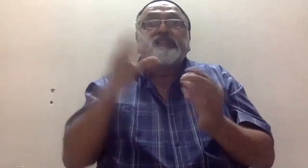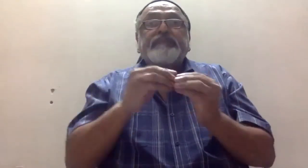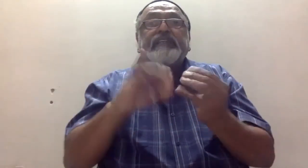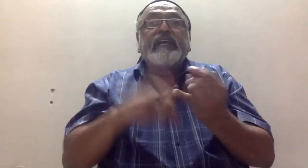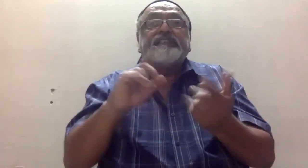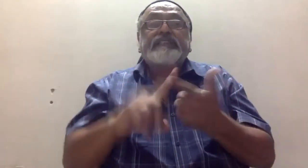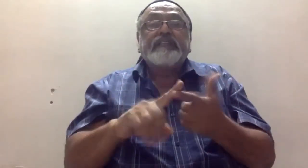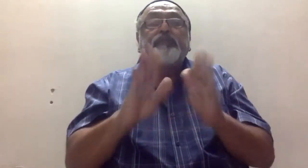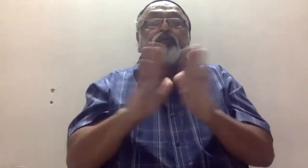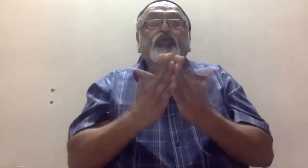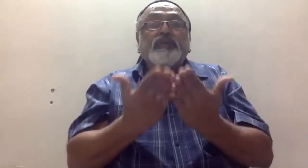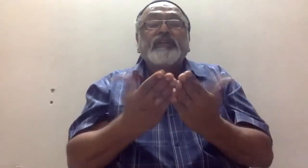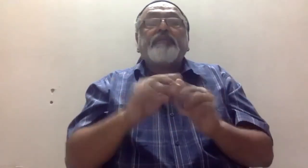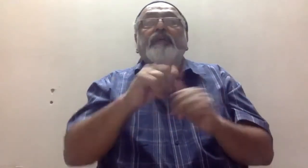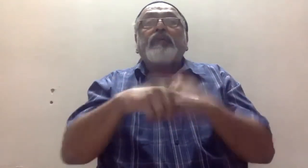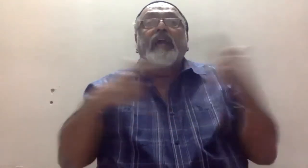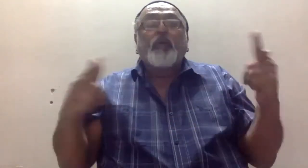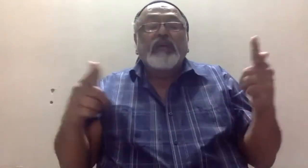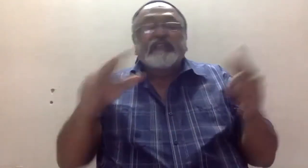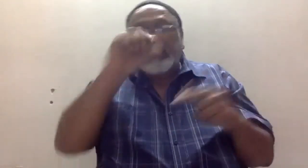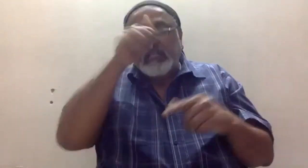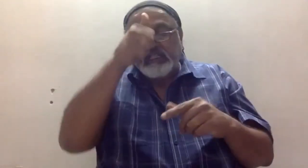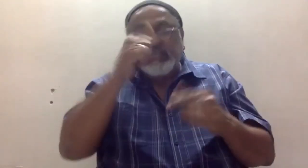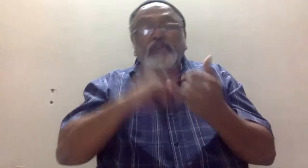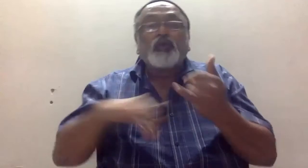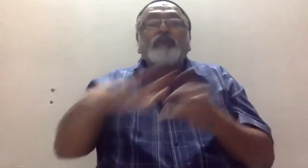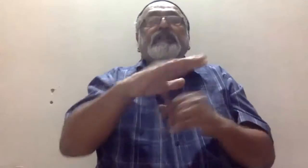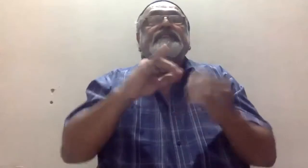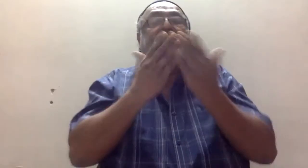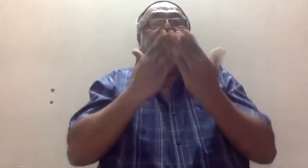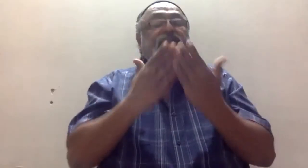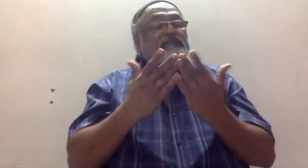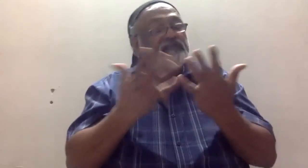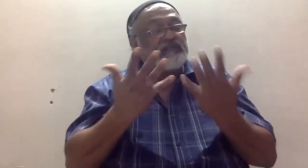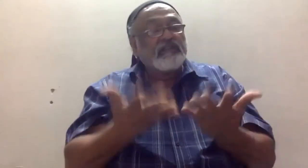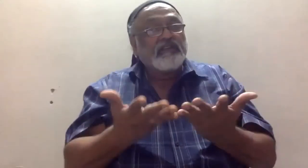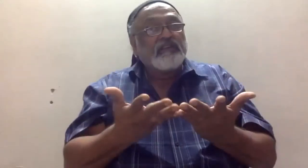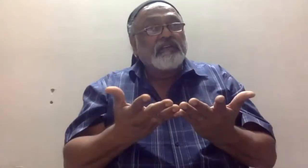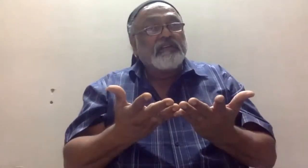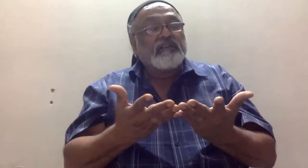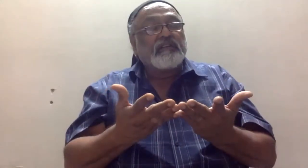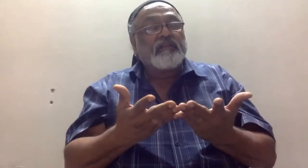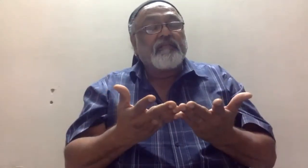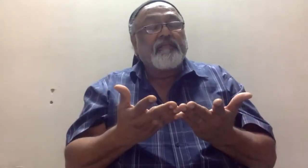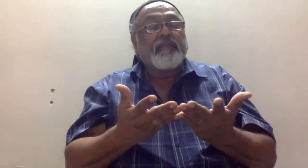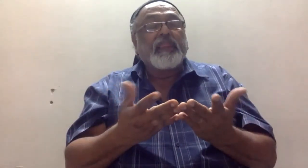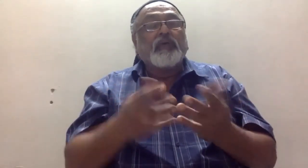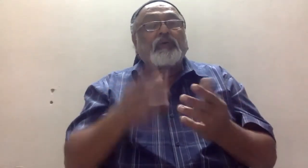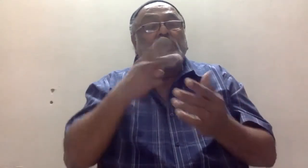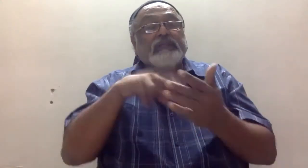in languages like Hindi, English, social studies, especially in Hindi and English, you would find a story